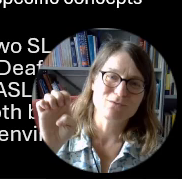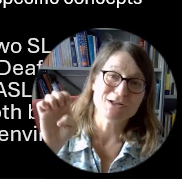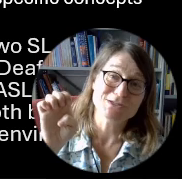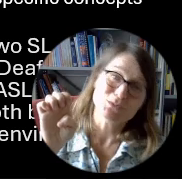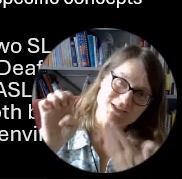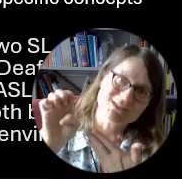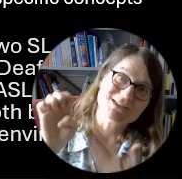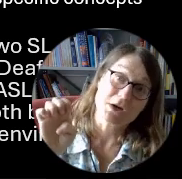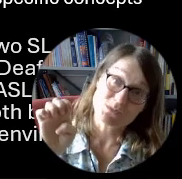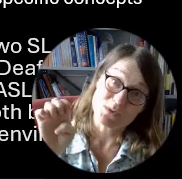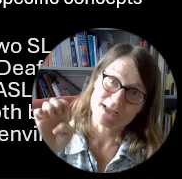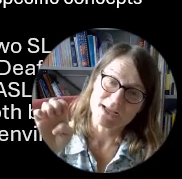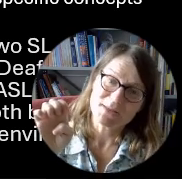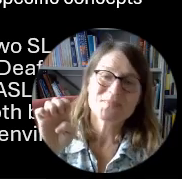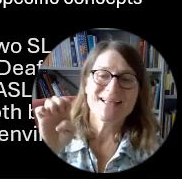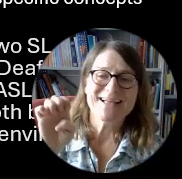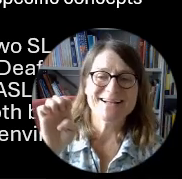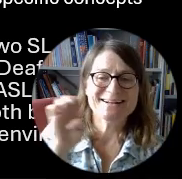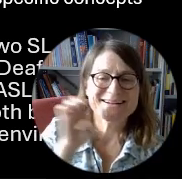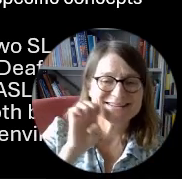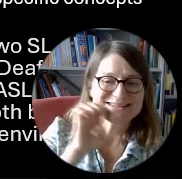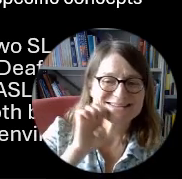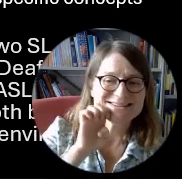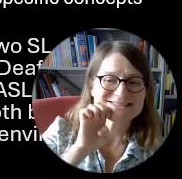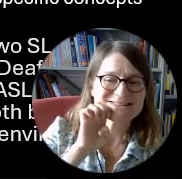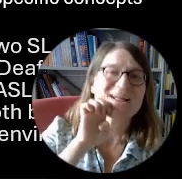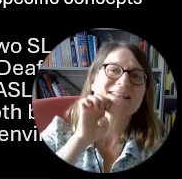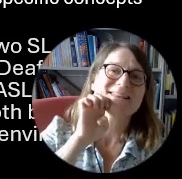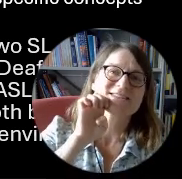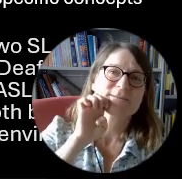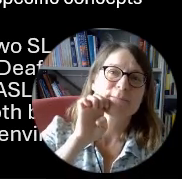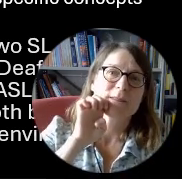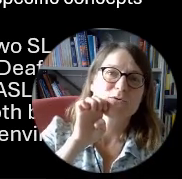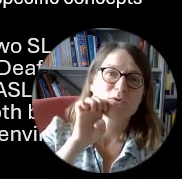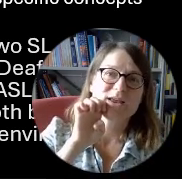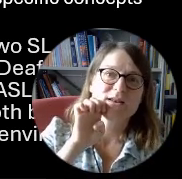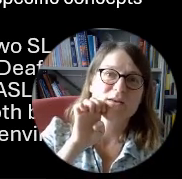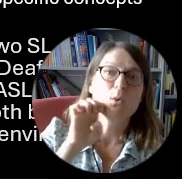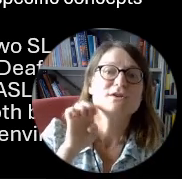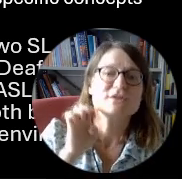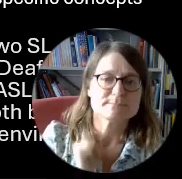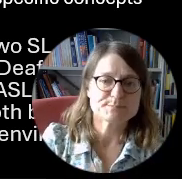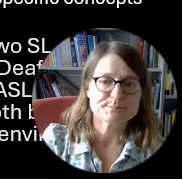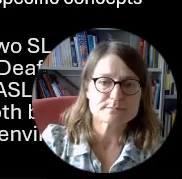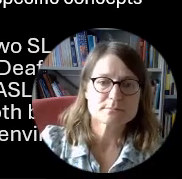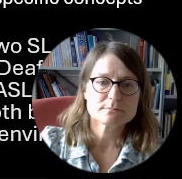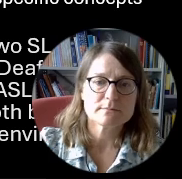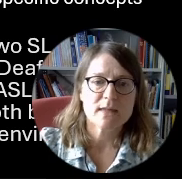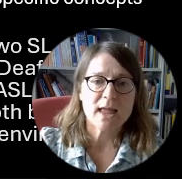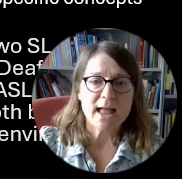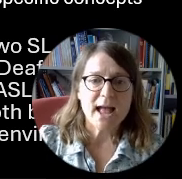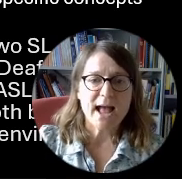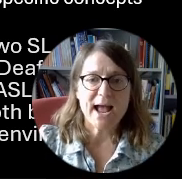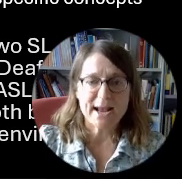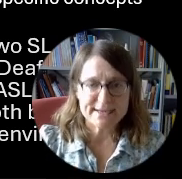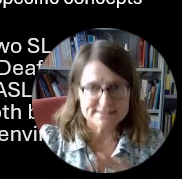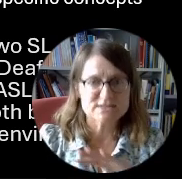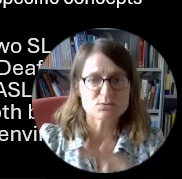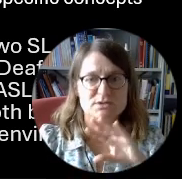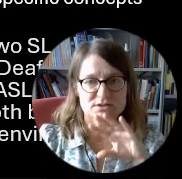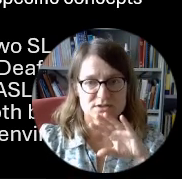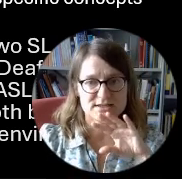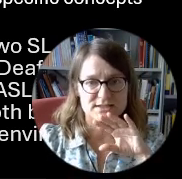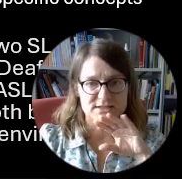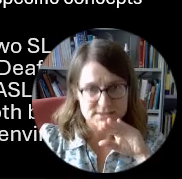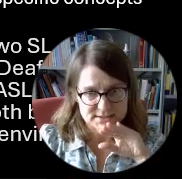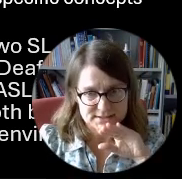in French, which starts with an E. So like this, to mean water. And this